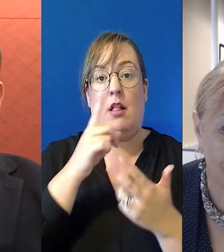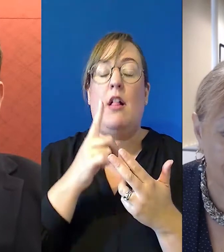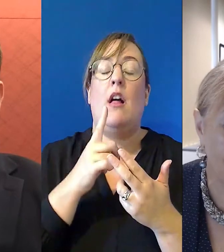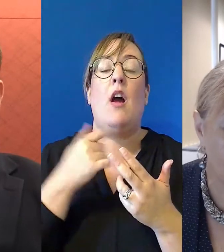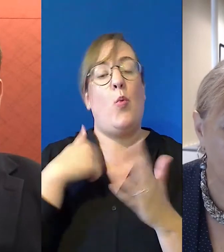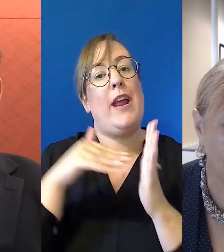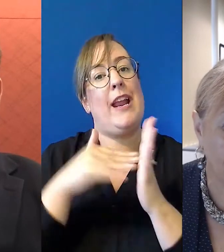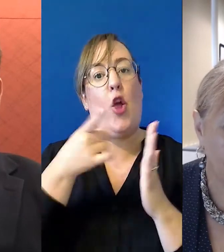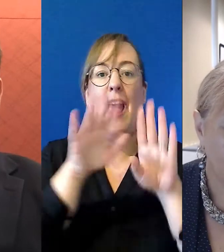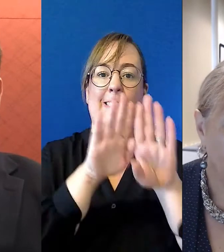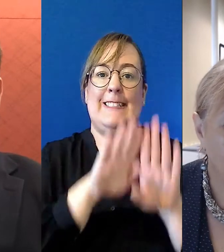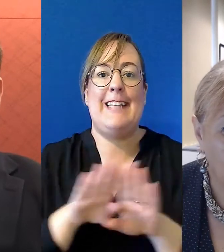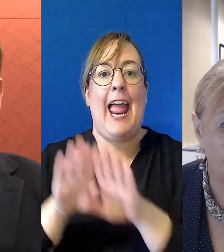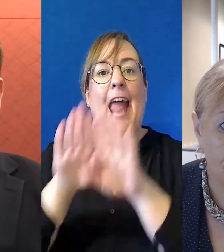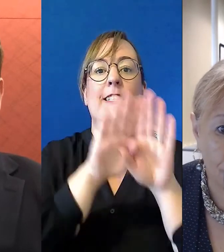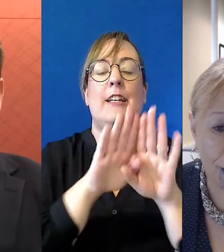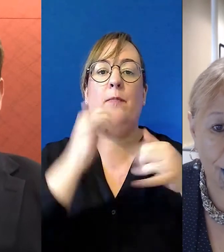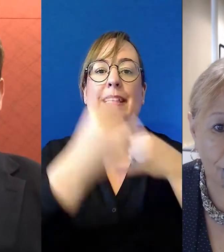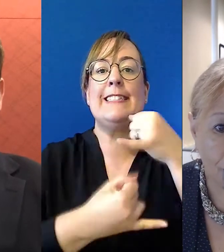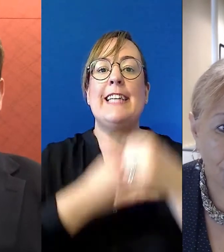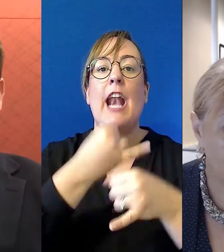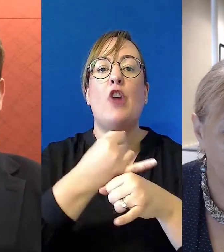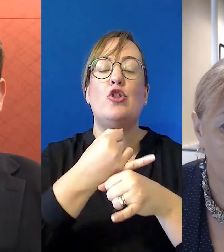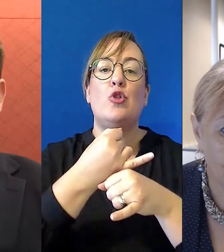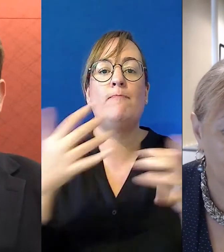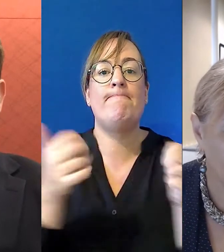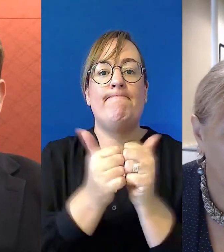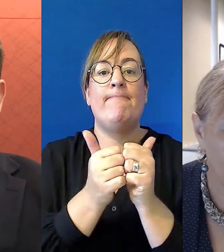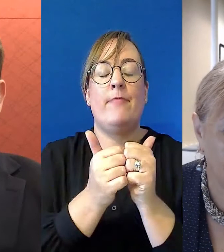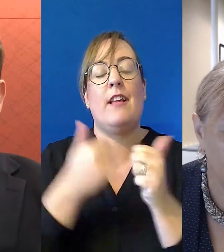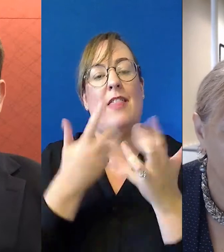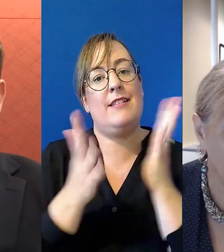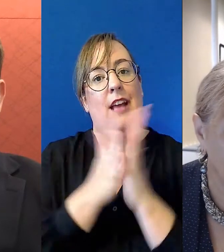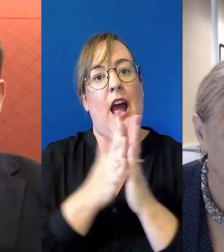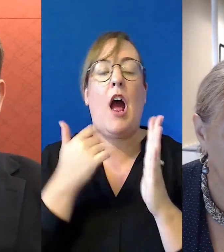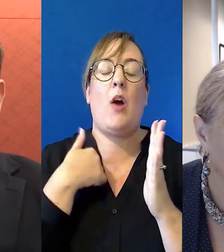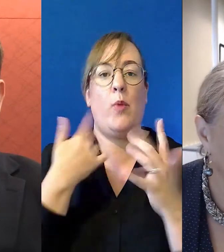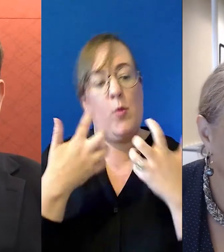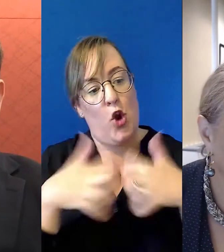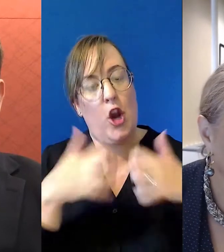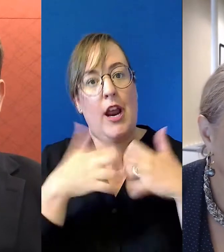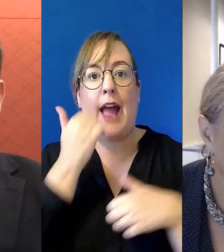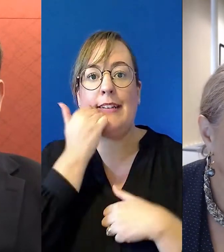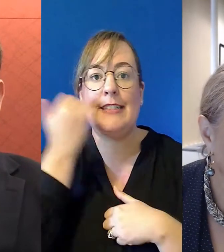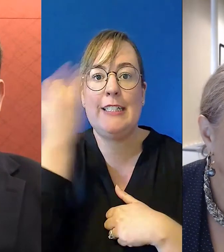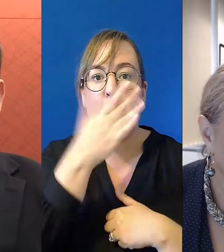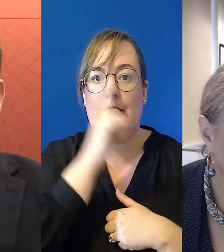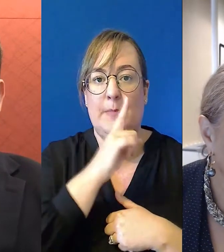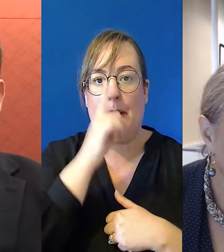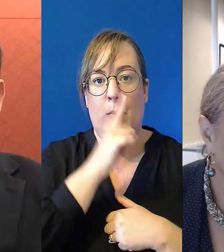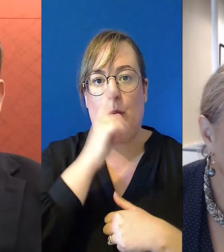standard internationally for determining Indigenous peoples' rights, values, and norms.